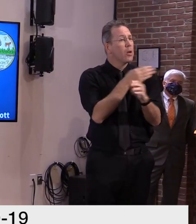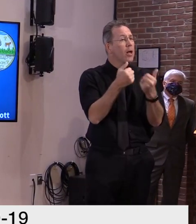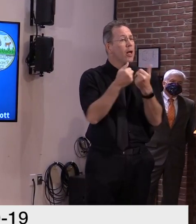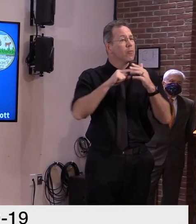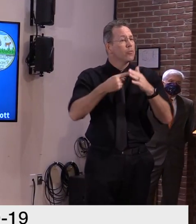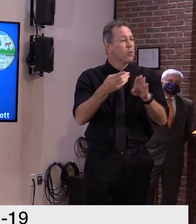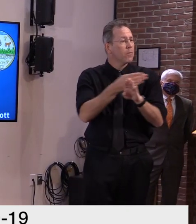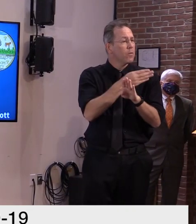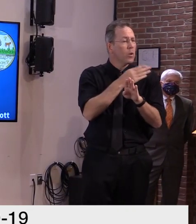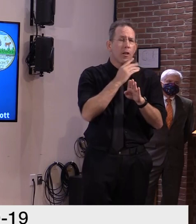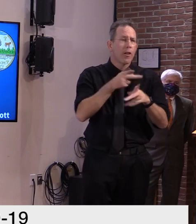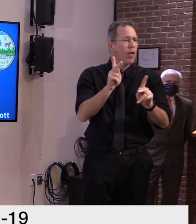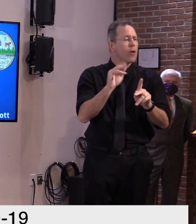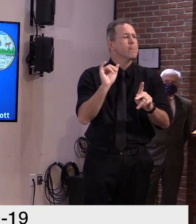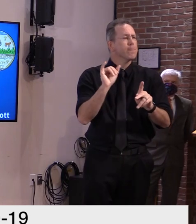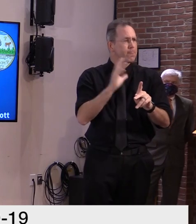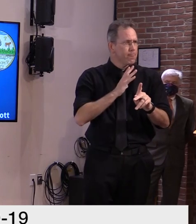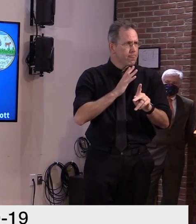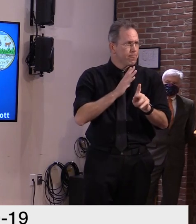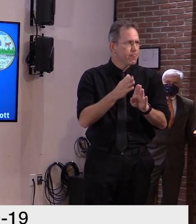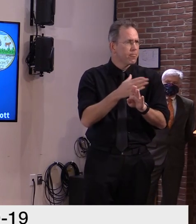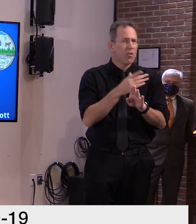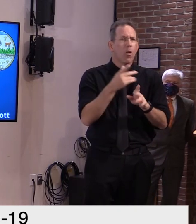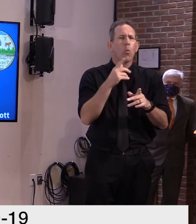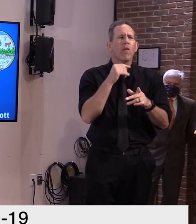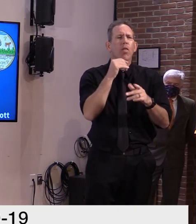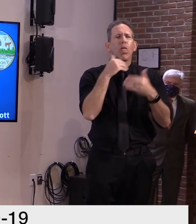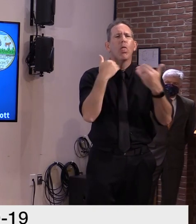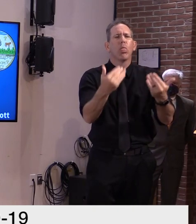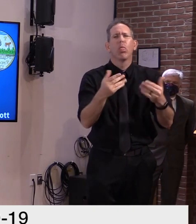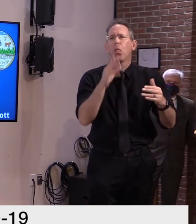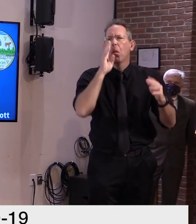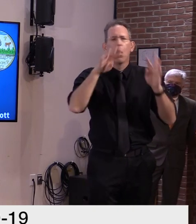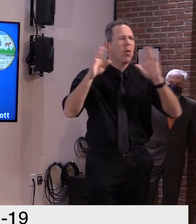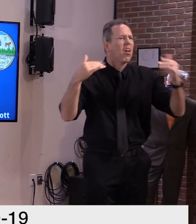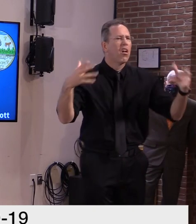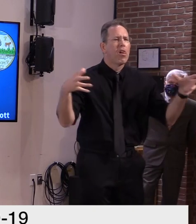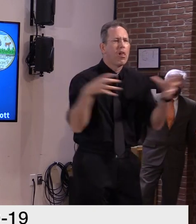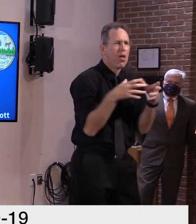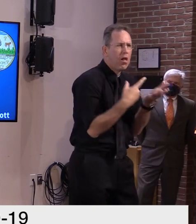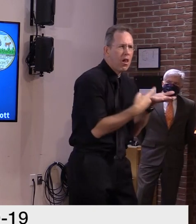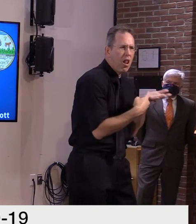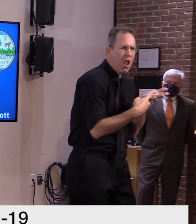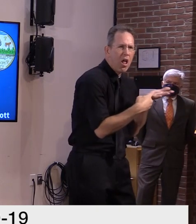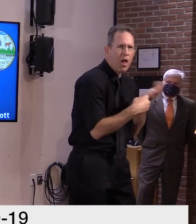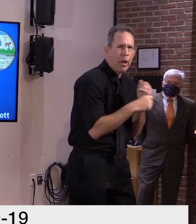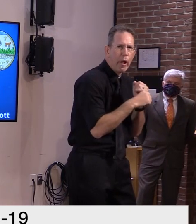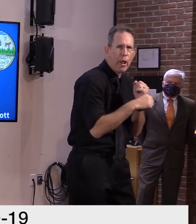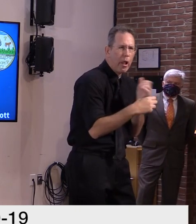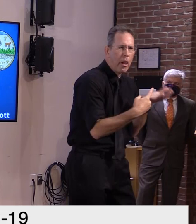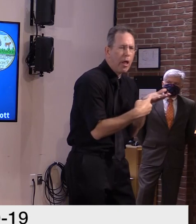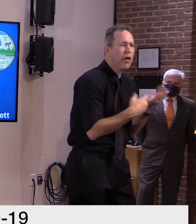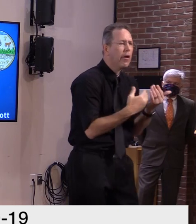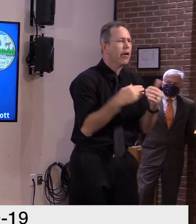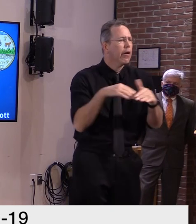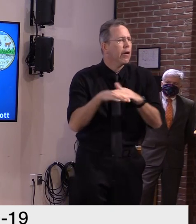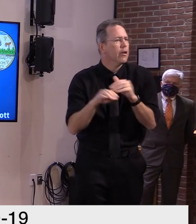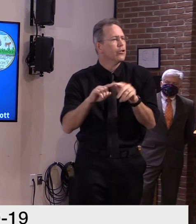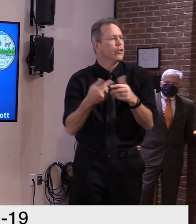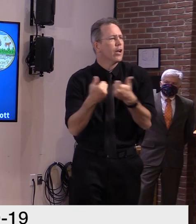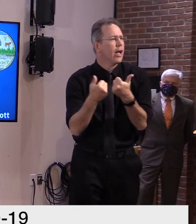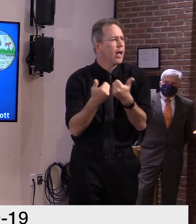any disciplinary action, if that's in the guidance or if that's something that the district has. So the Vermont